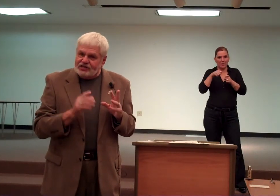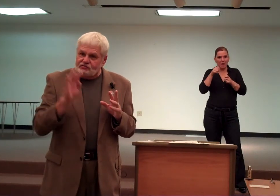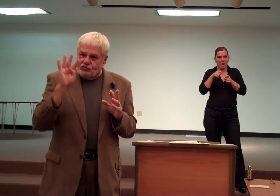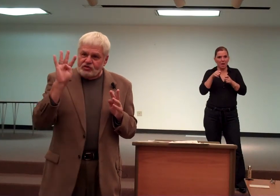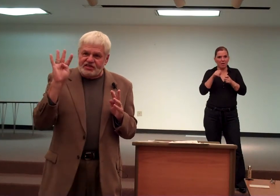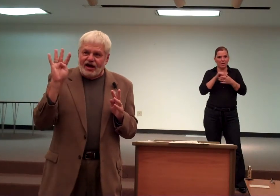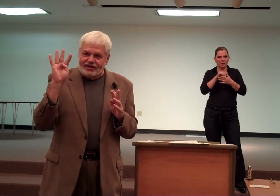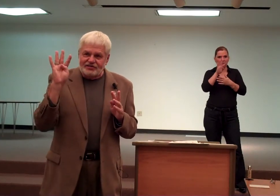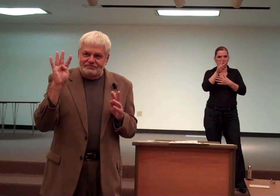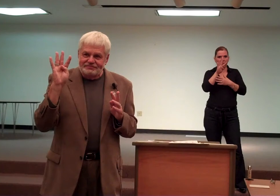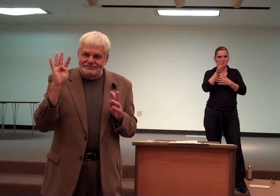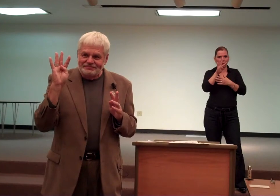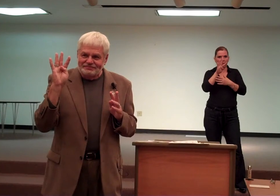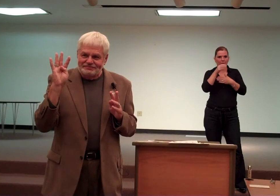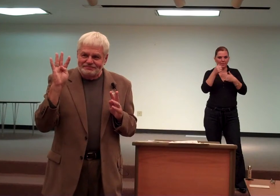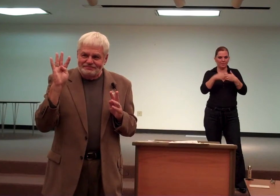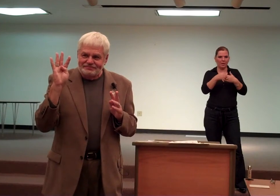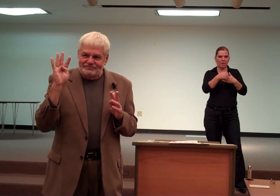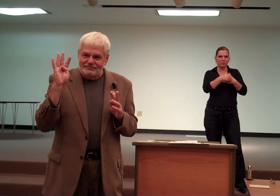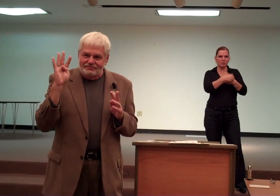that nail has 4 sides.